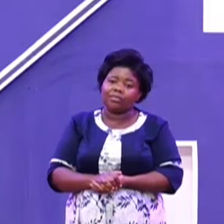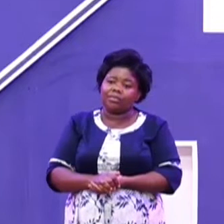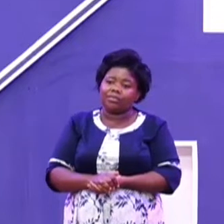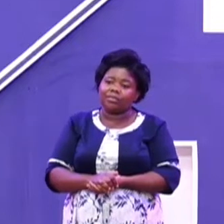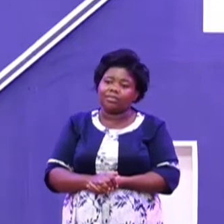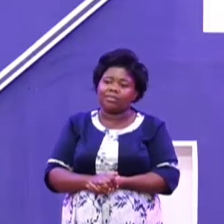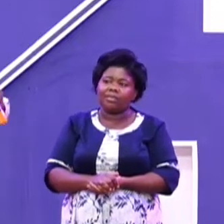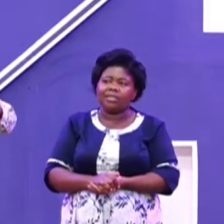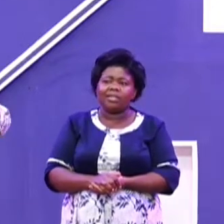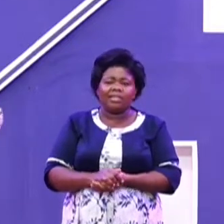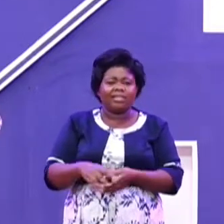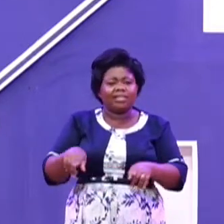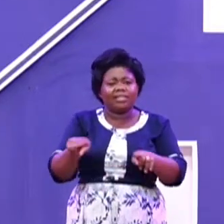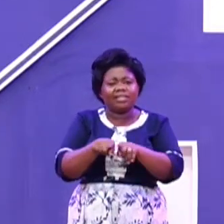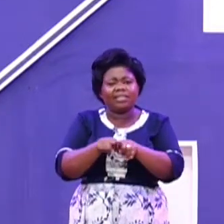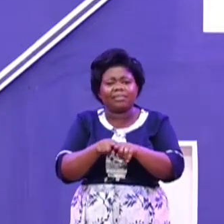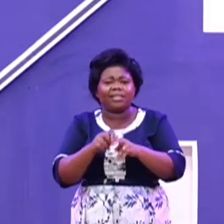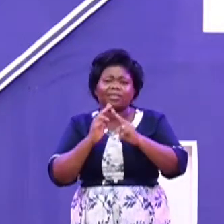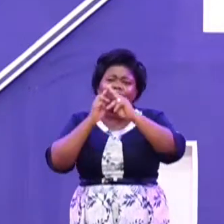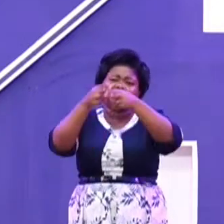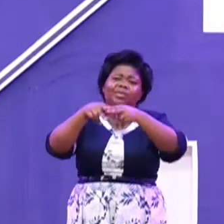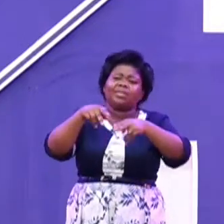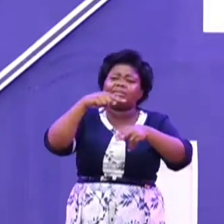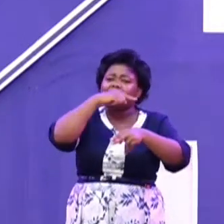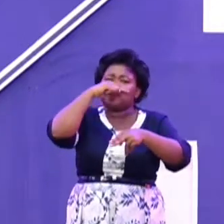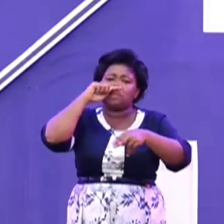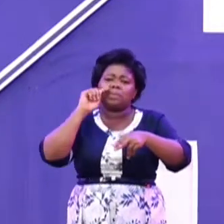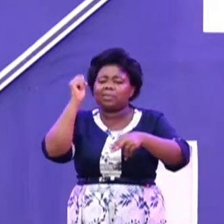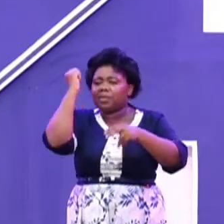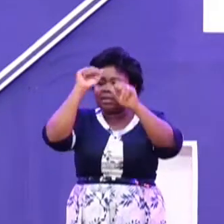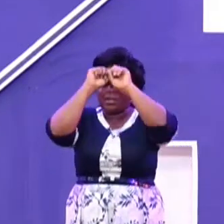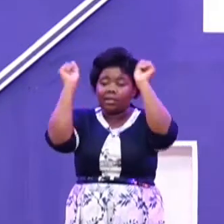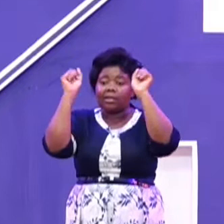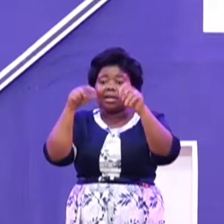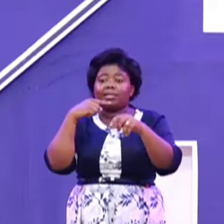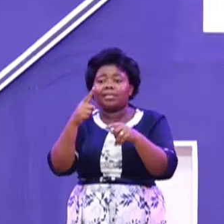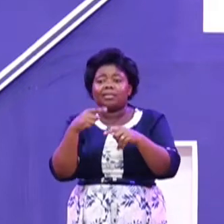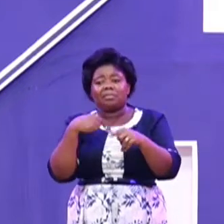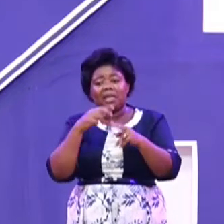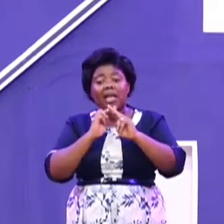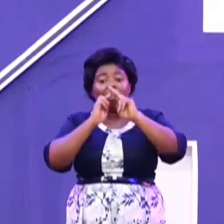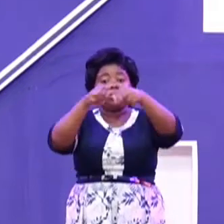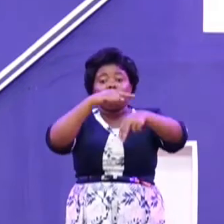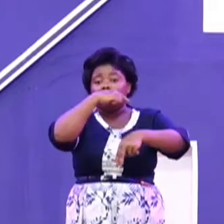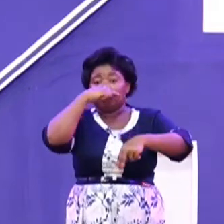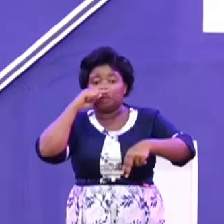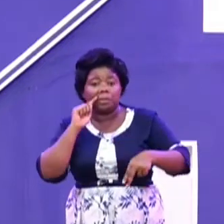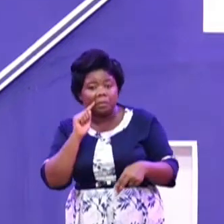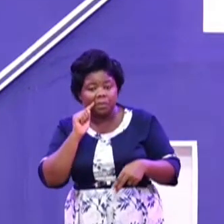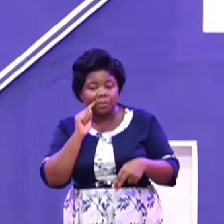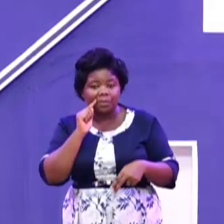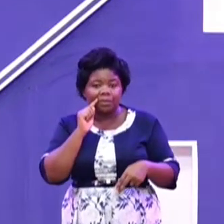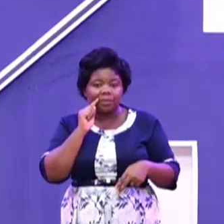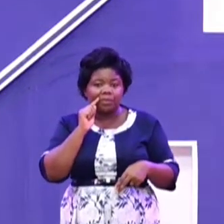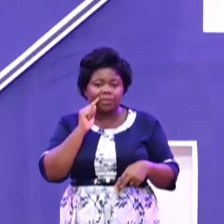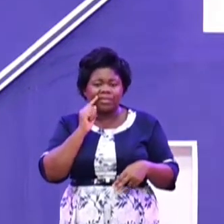sokuwola President Museveni. Just lending President Museveni. And then you say, I lended some money to the president. He has